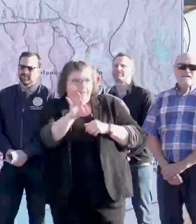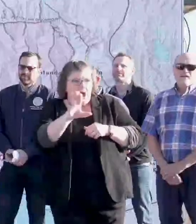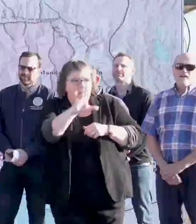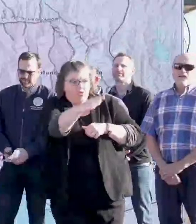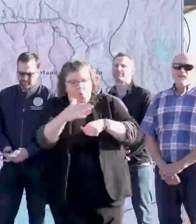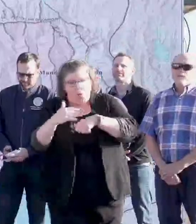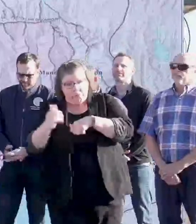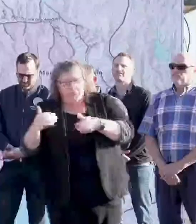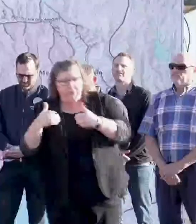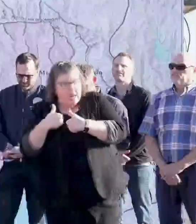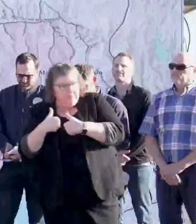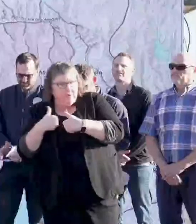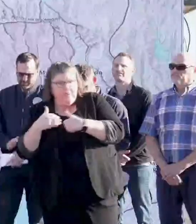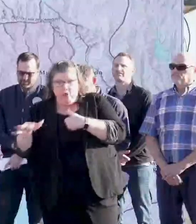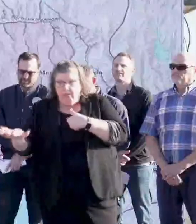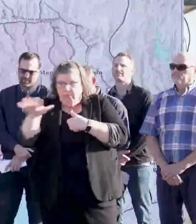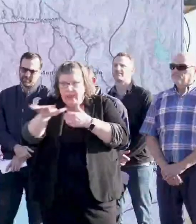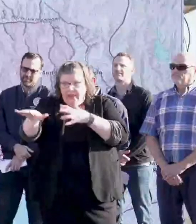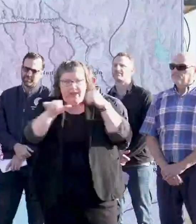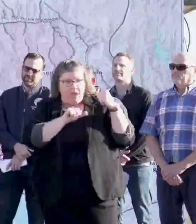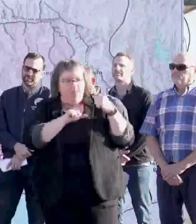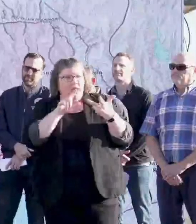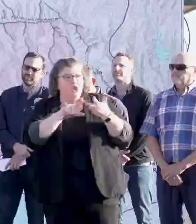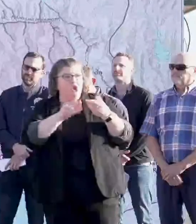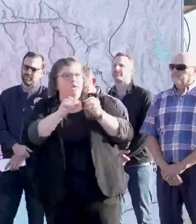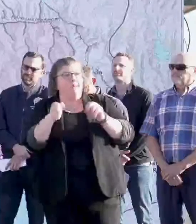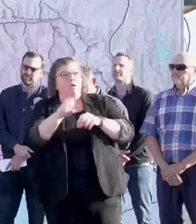the evacuation area, the third number is